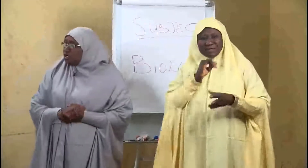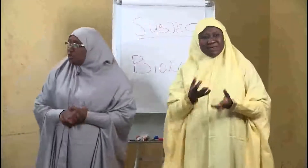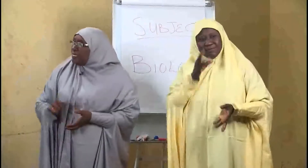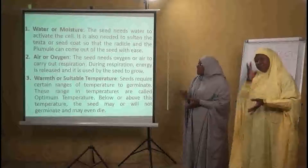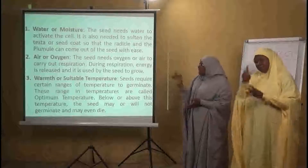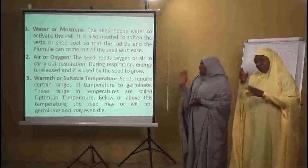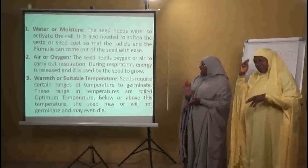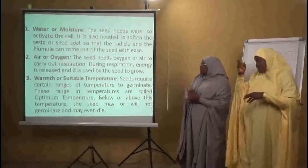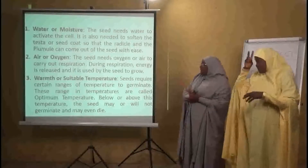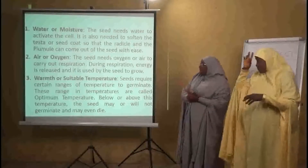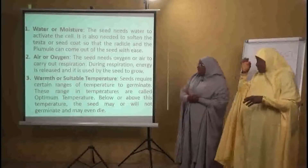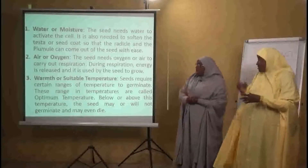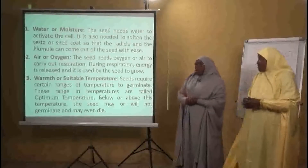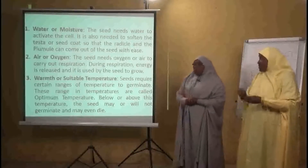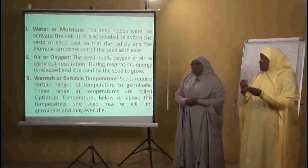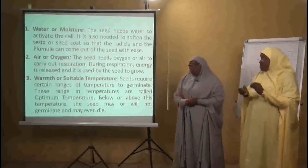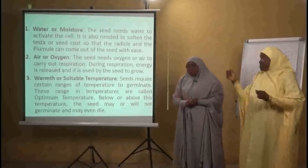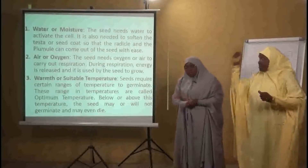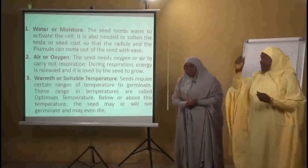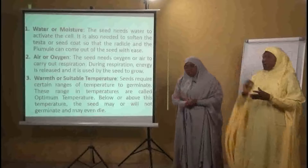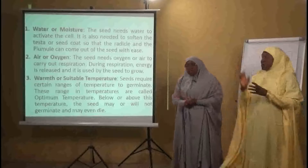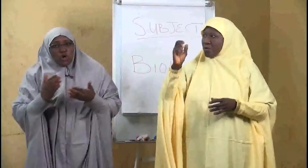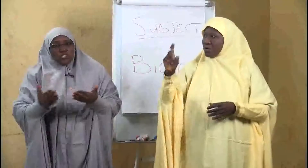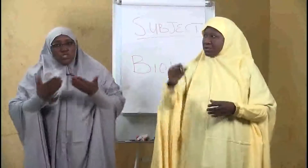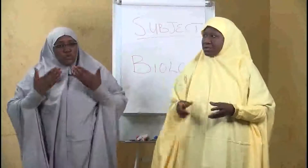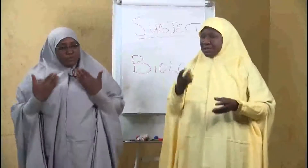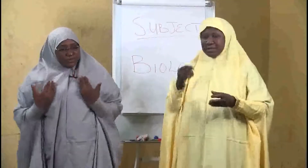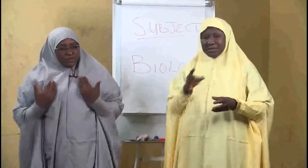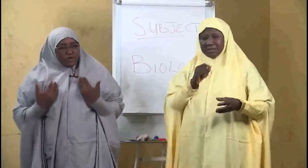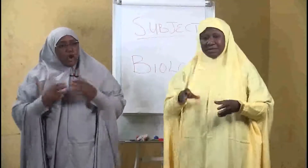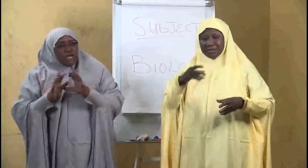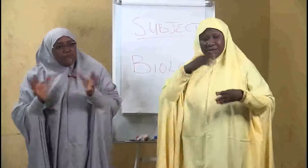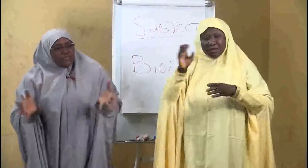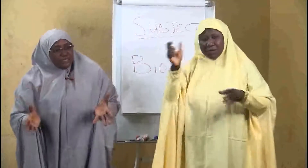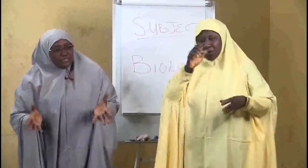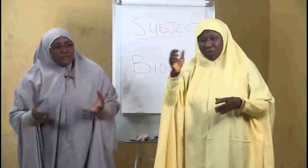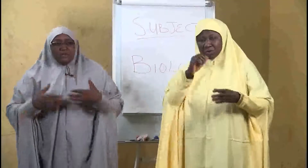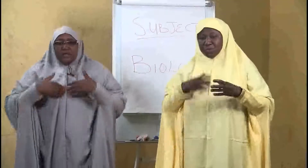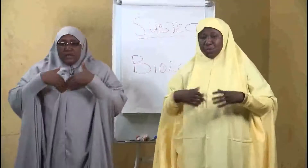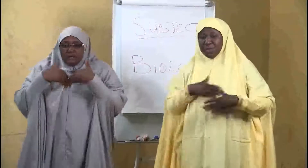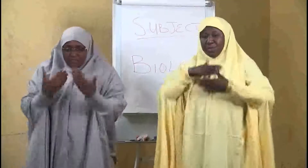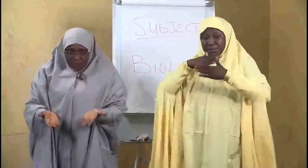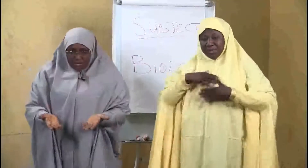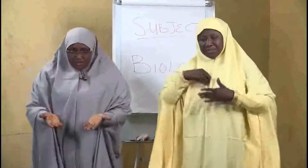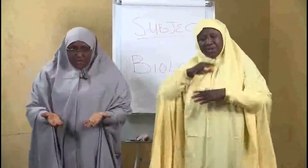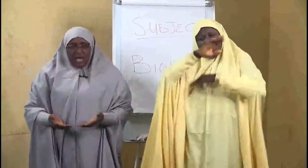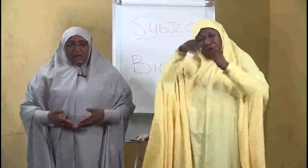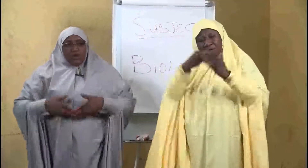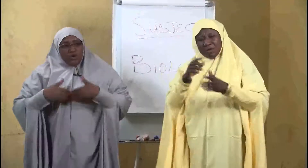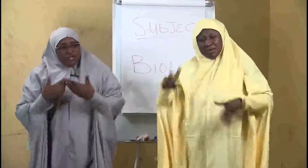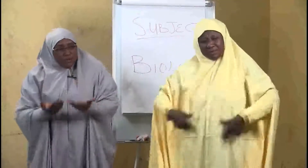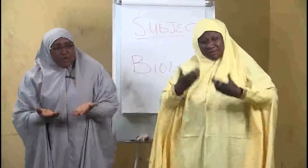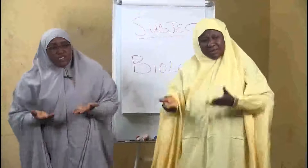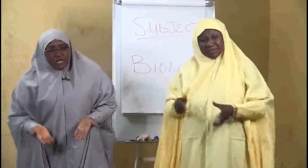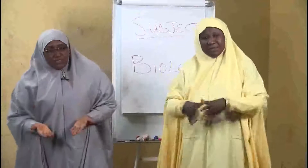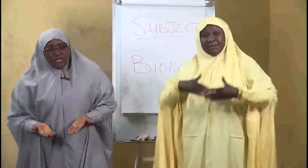the conditions. Then air or oxygen. The oxygen we breathe in. All living things respirate. And when you